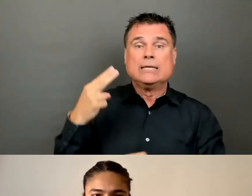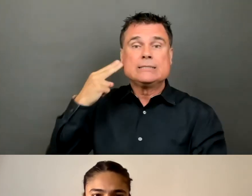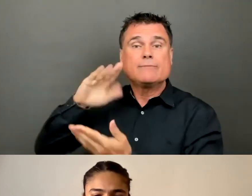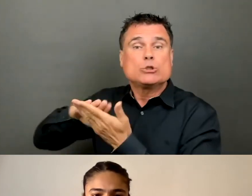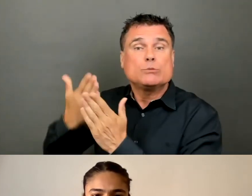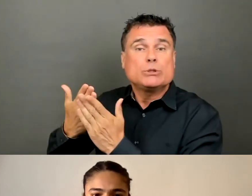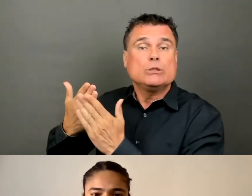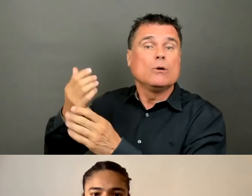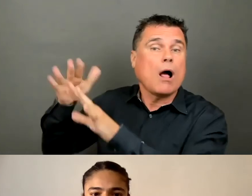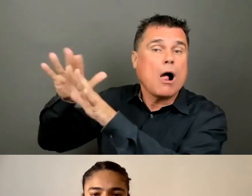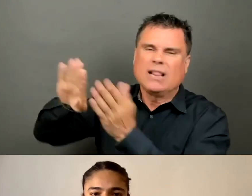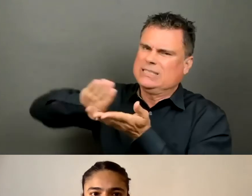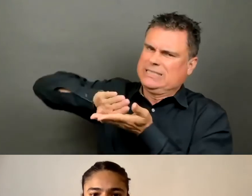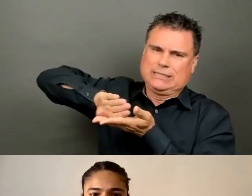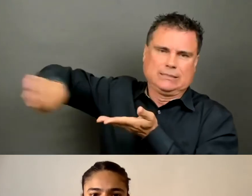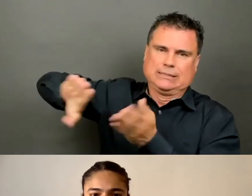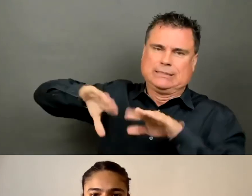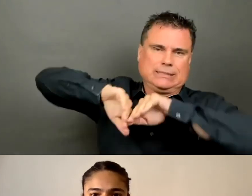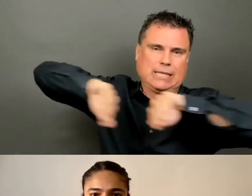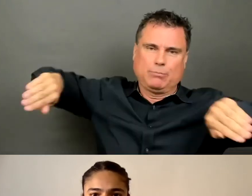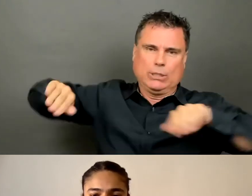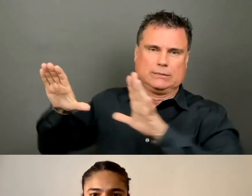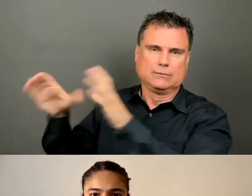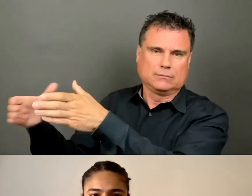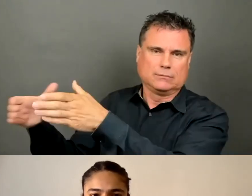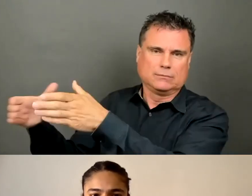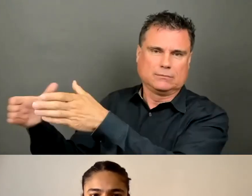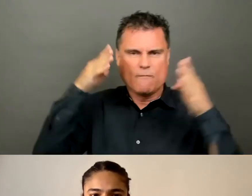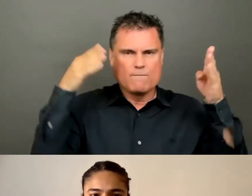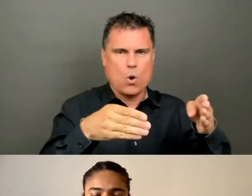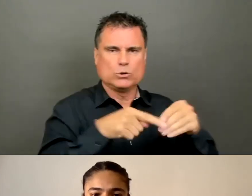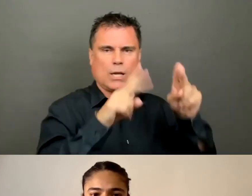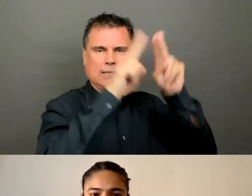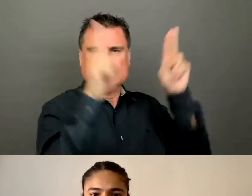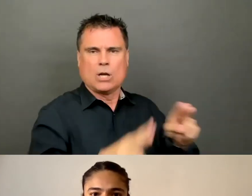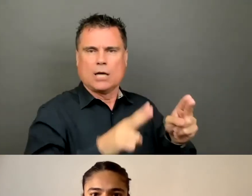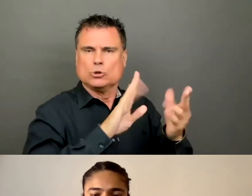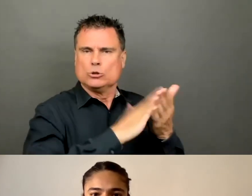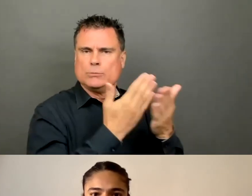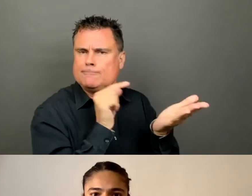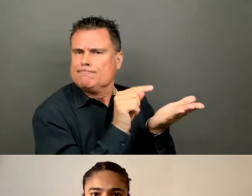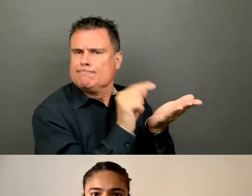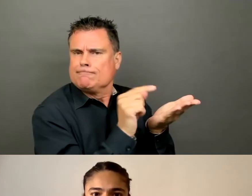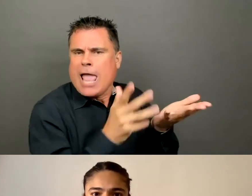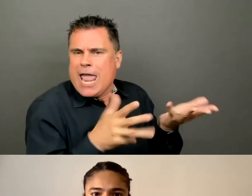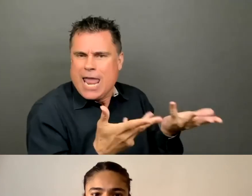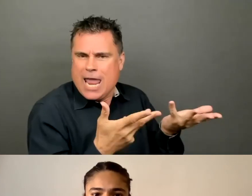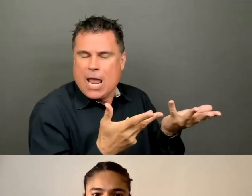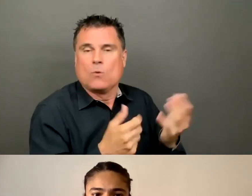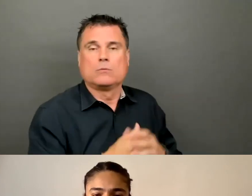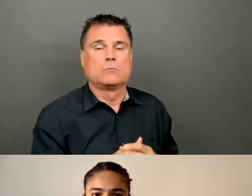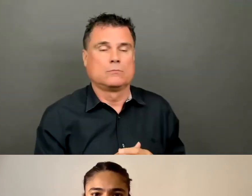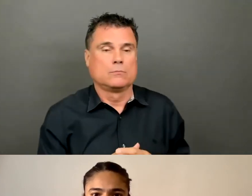we only specifically allow questions for international interpreters, not other countries specifically to other interpreter